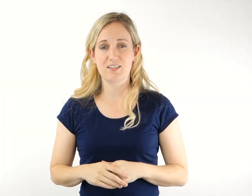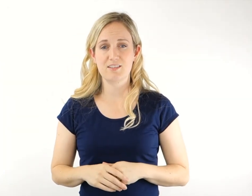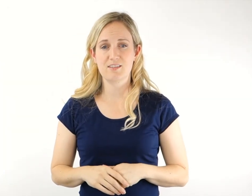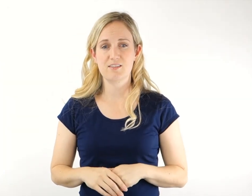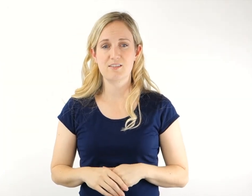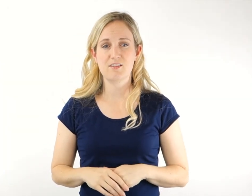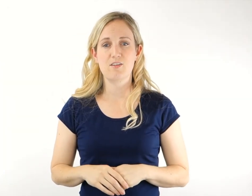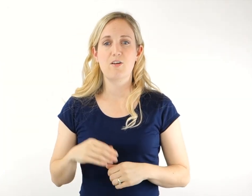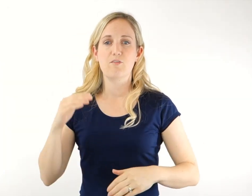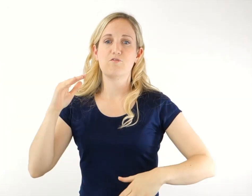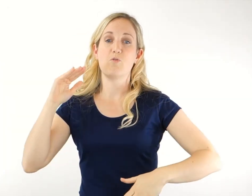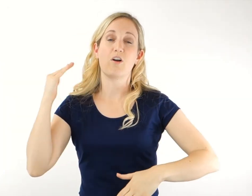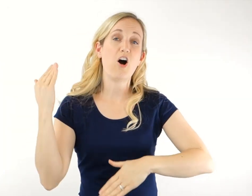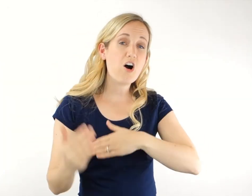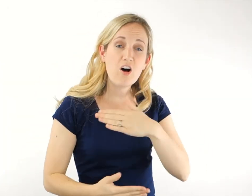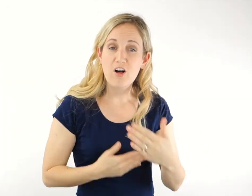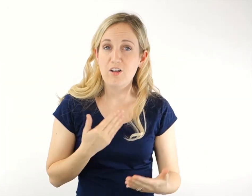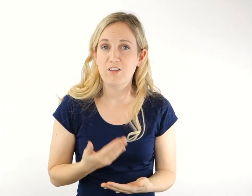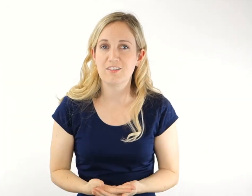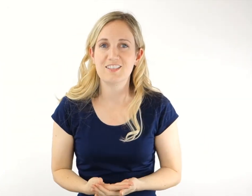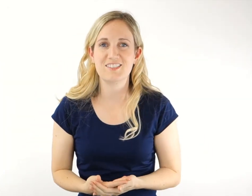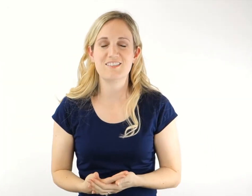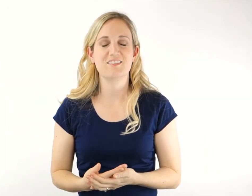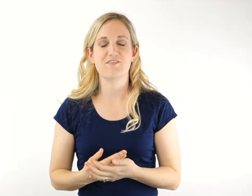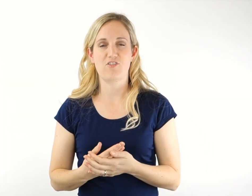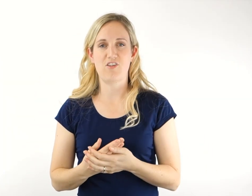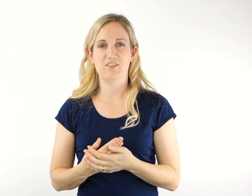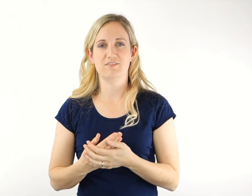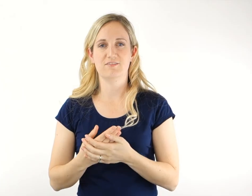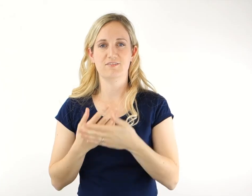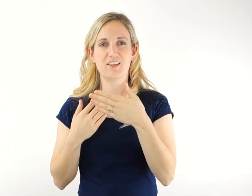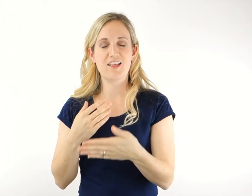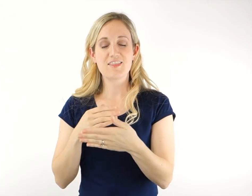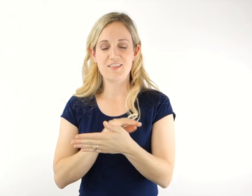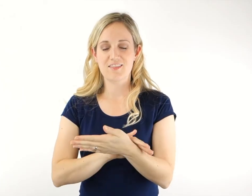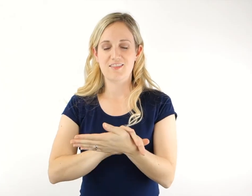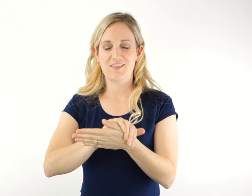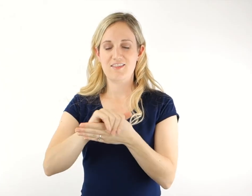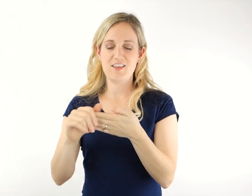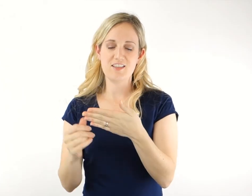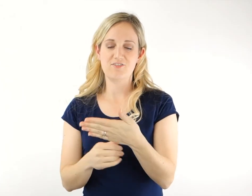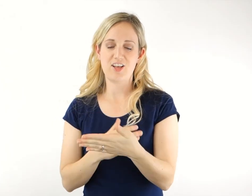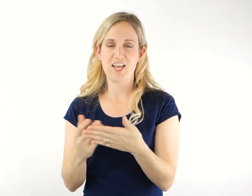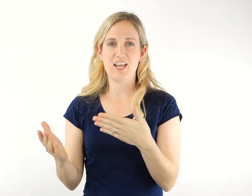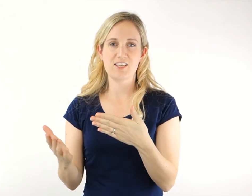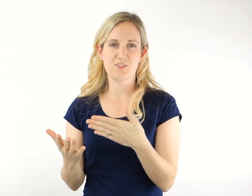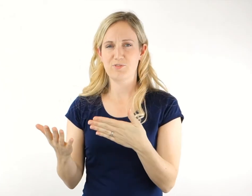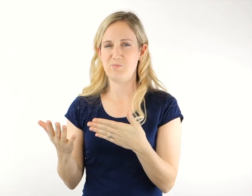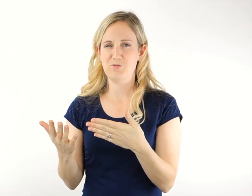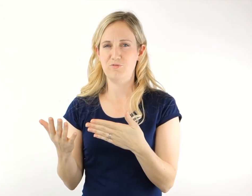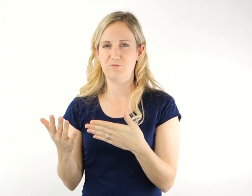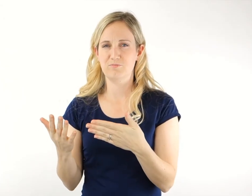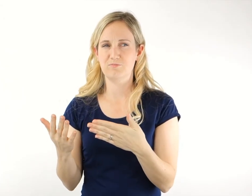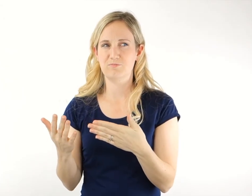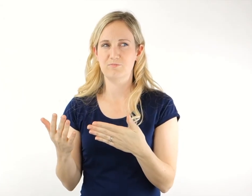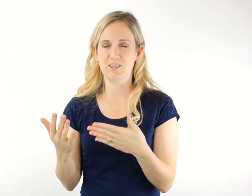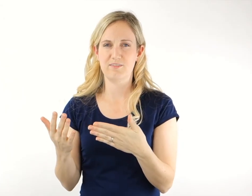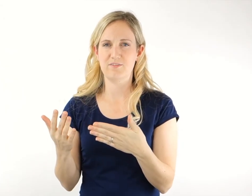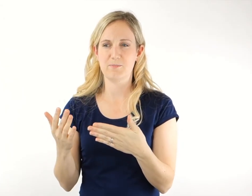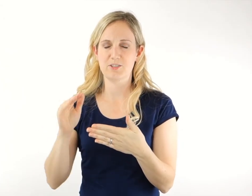reverently for all. This is the sign for all. This flat hand doesn't really move very much